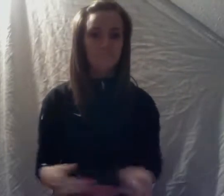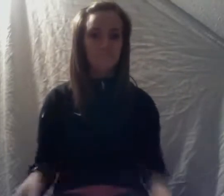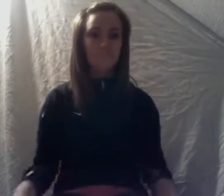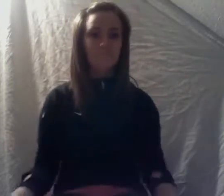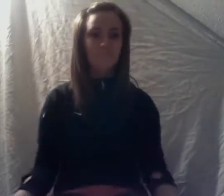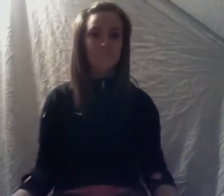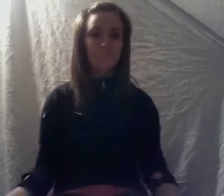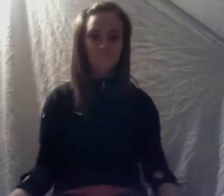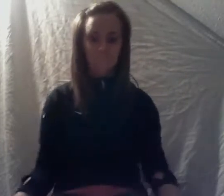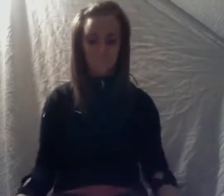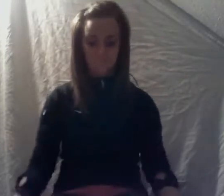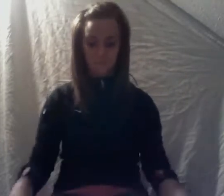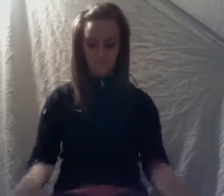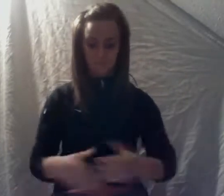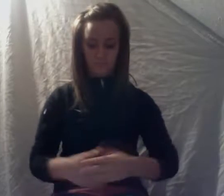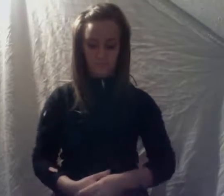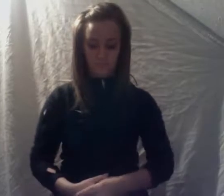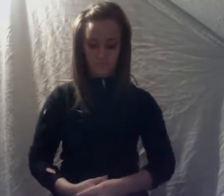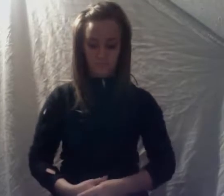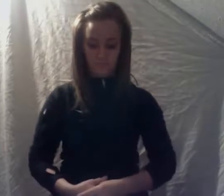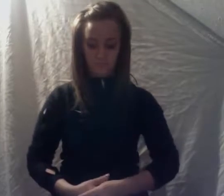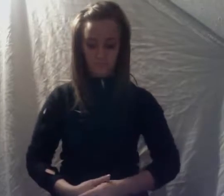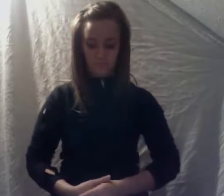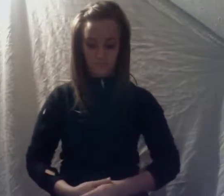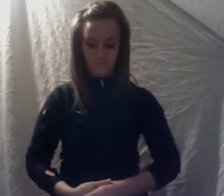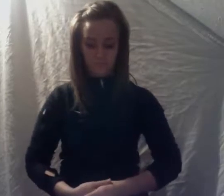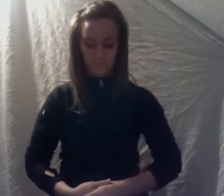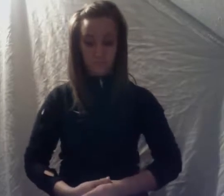The first thing you do is get layout pages.